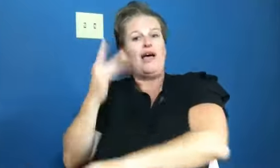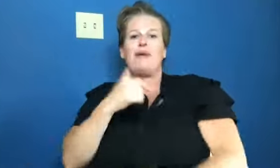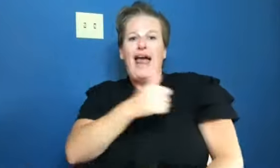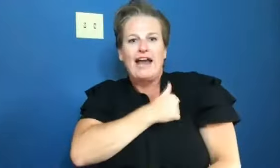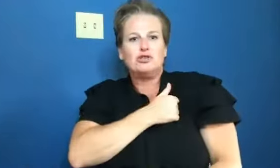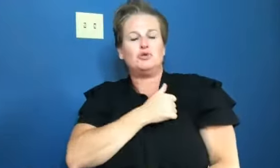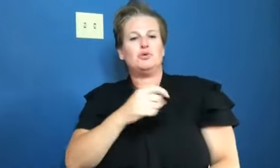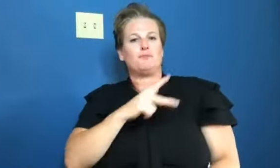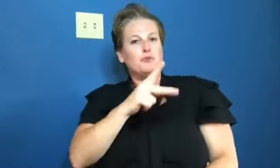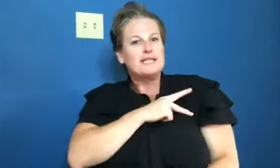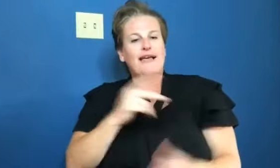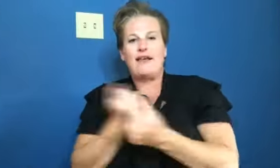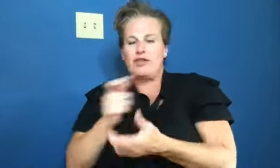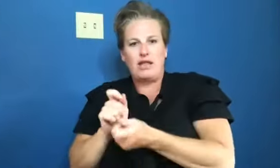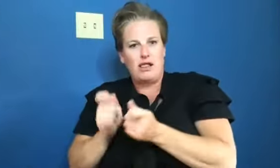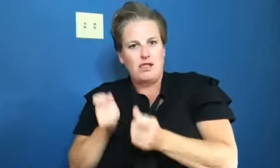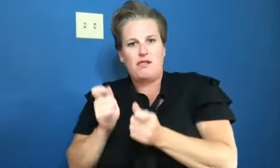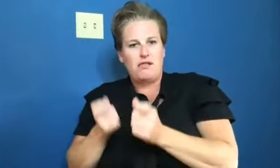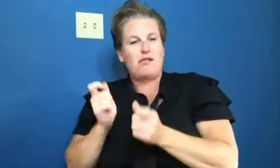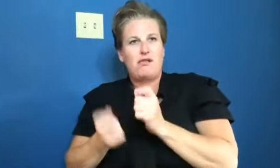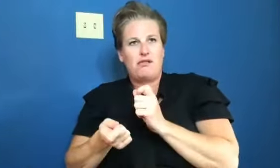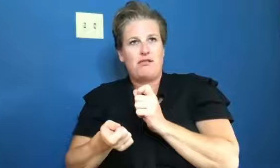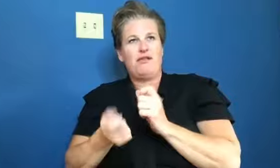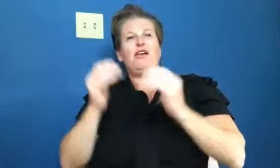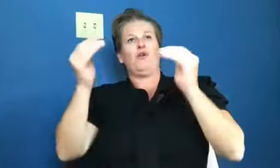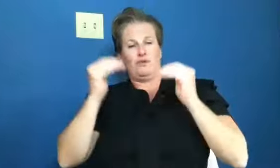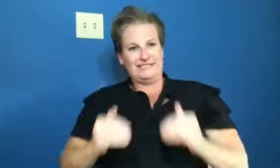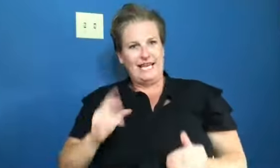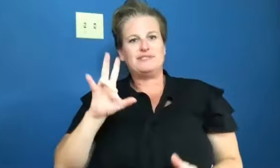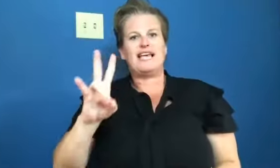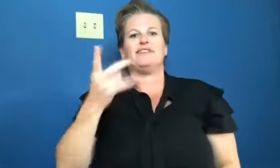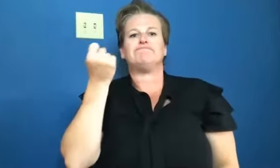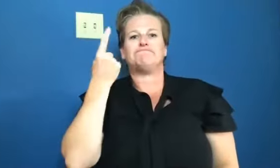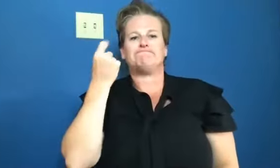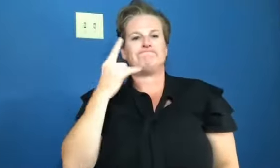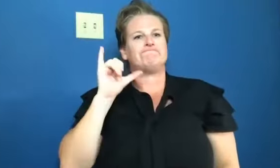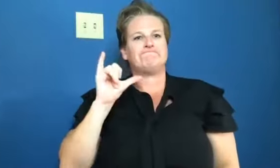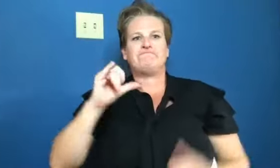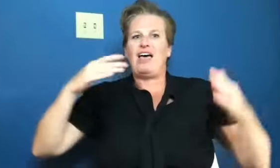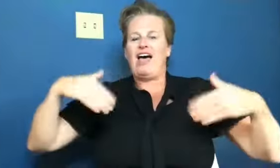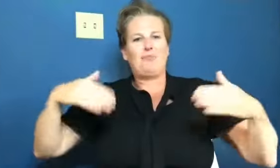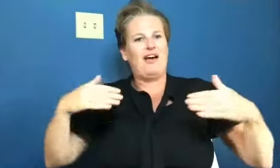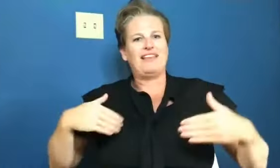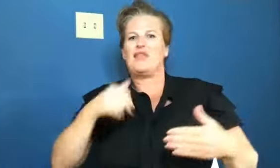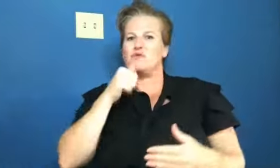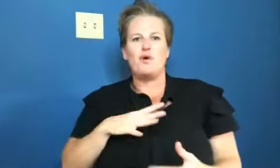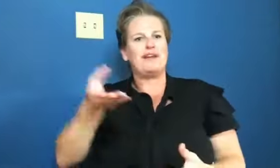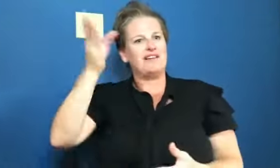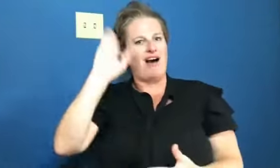And so now with step 7, I can see how I've fallen short of the woman that God created me to be. And that 7th step prayer, God, I want you to have all of me, good